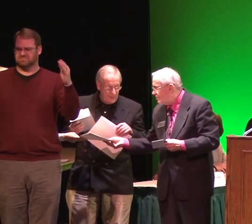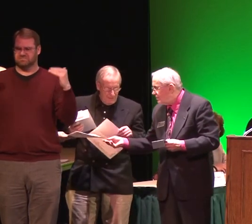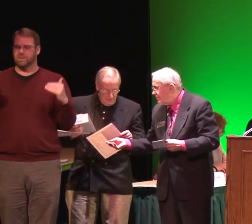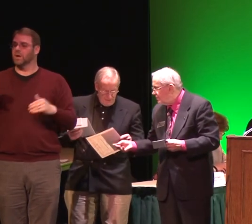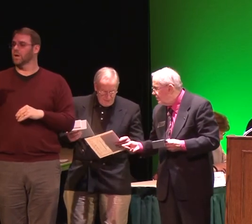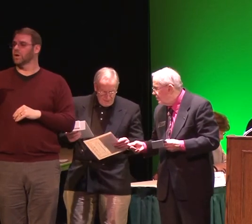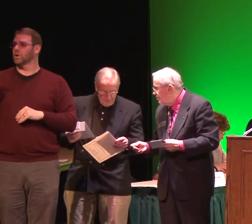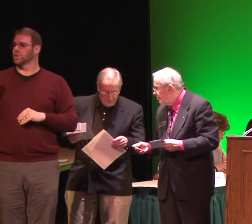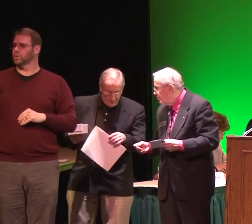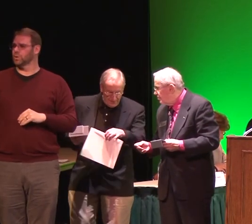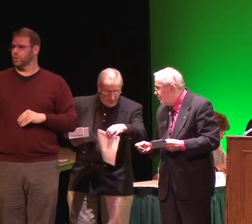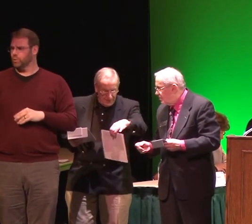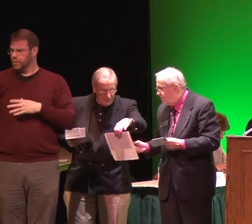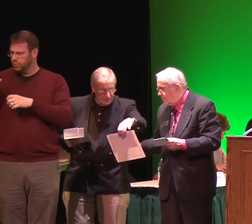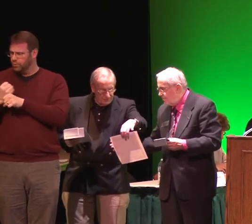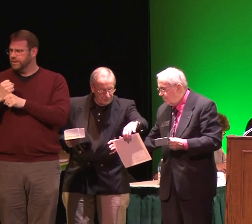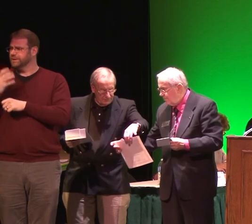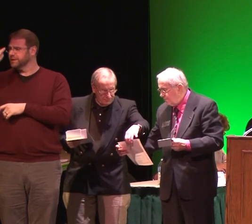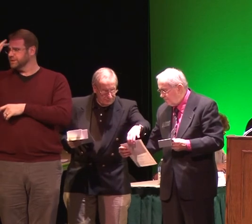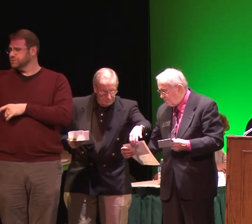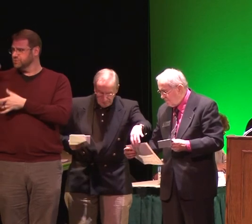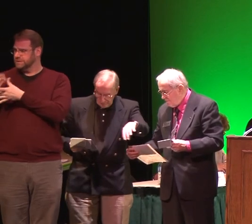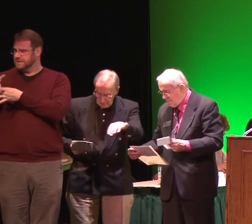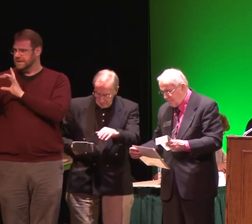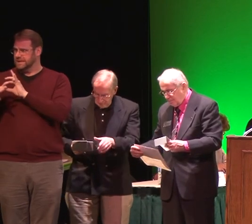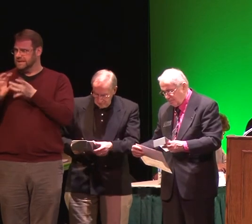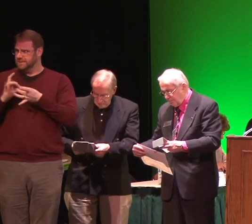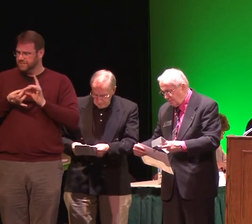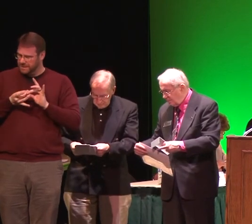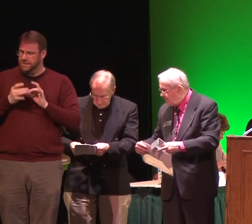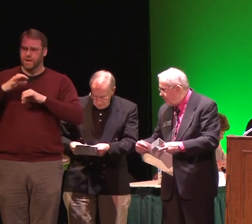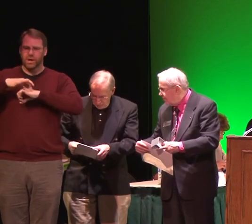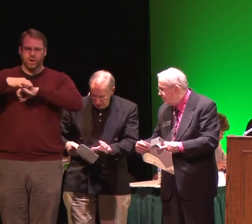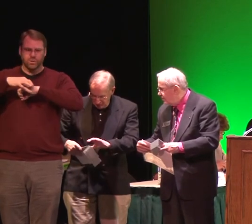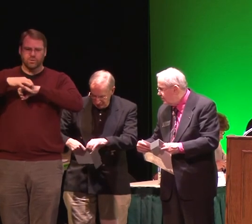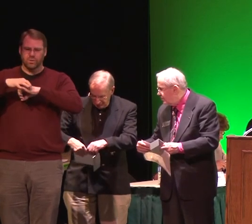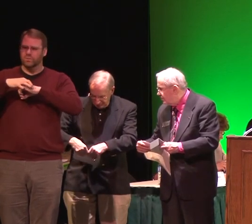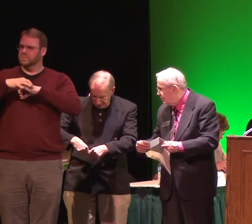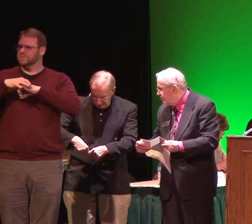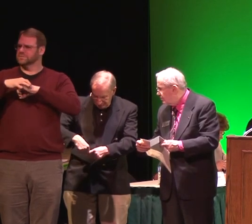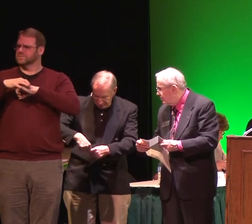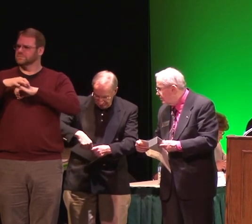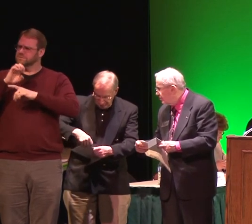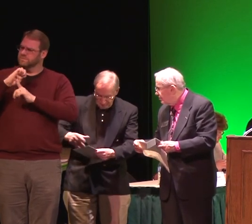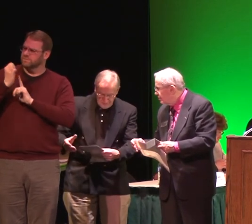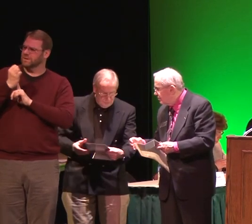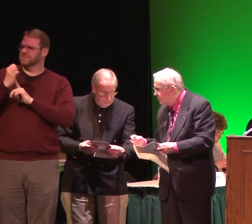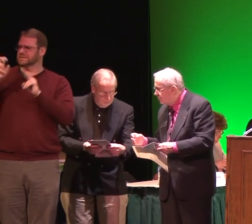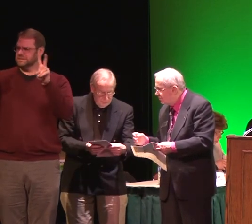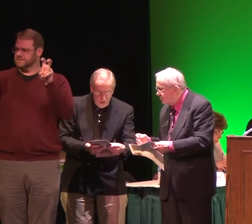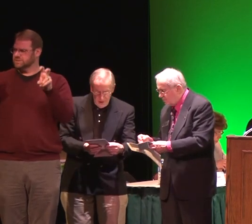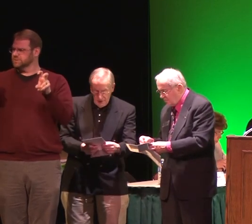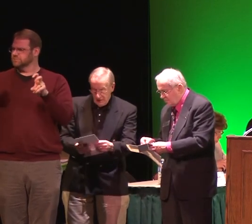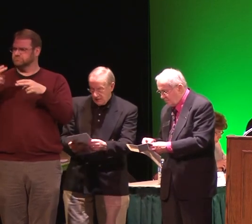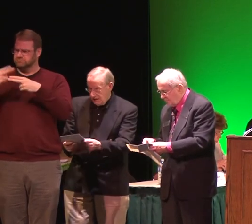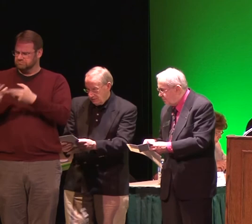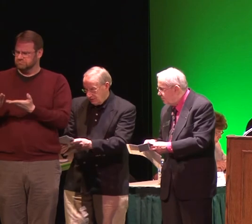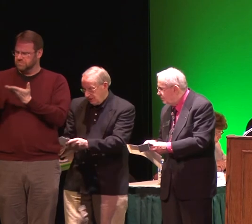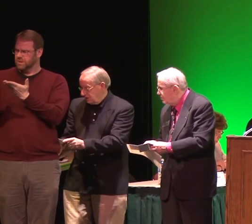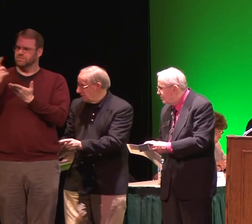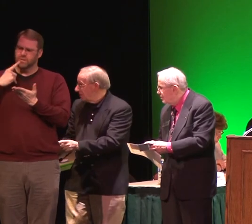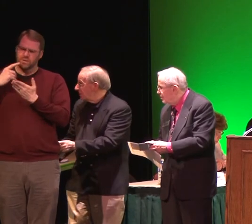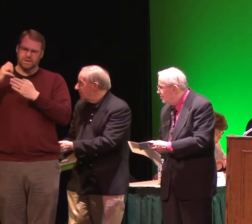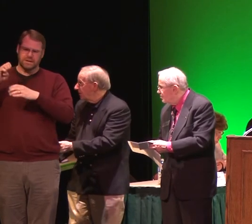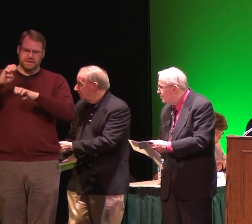Noah will also win the Genius Olympiad Global Environmental Issues, nomination for excellent work in the areas of ecology